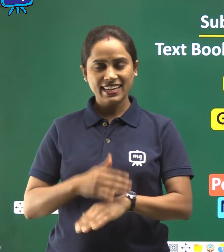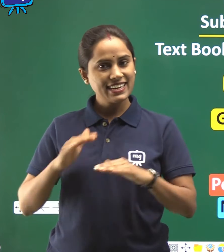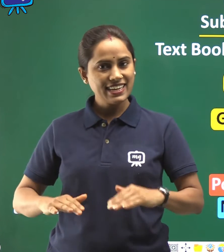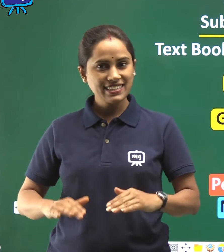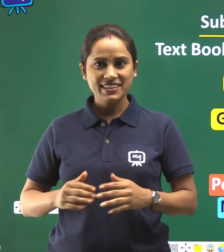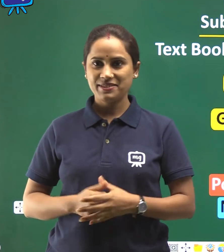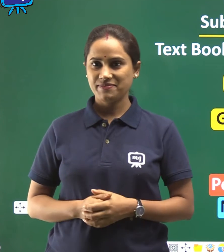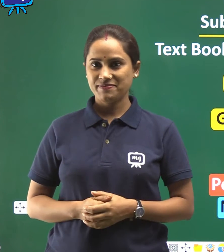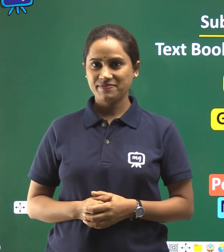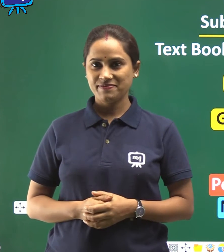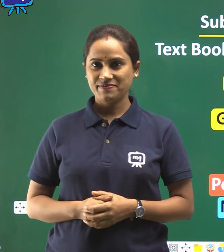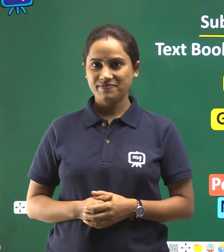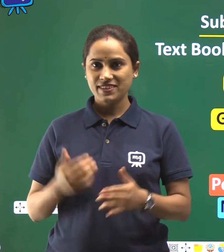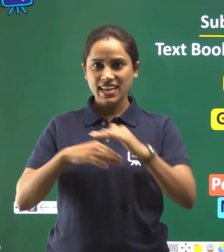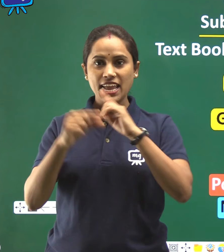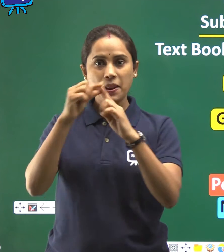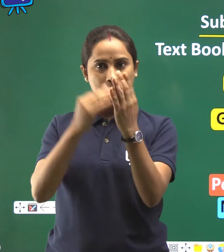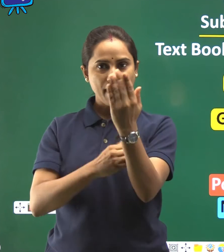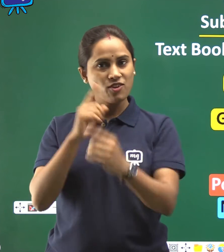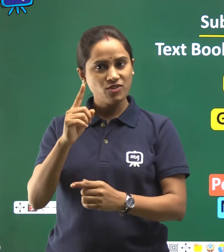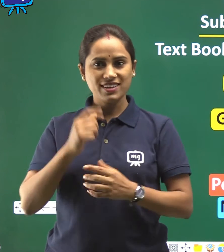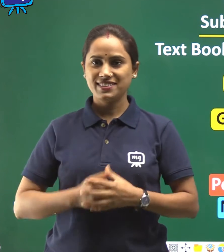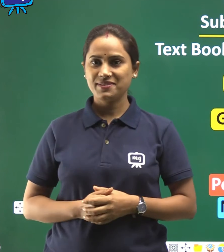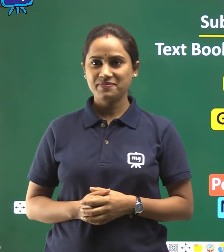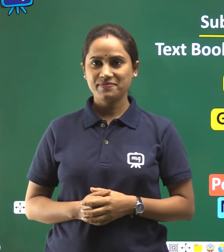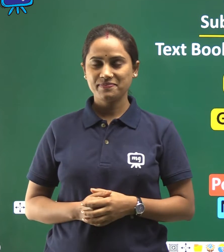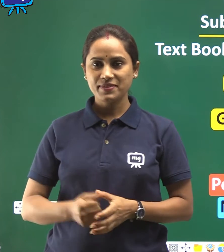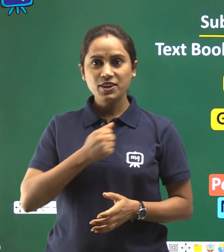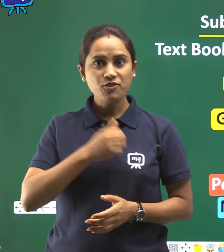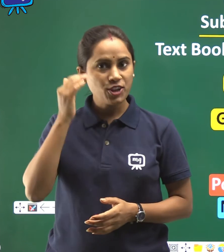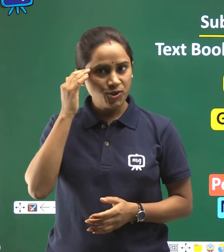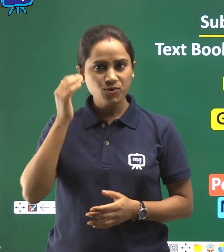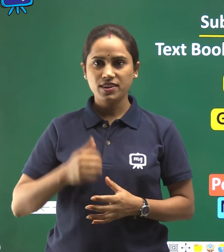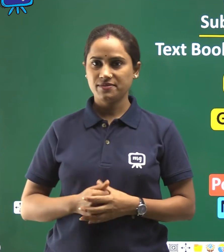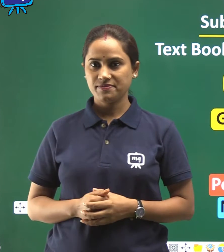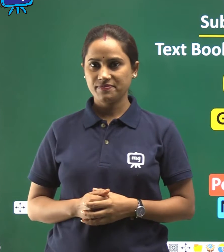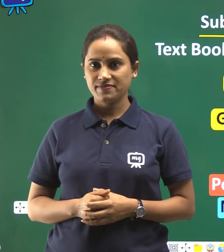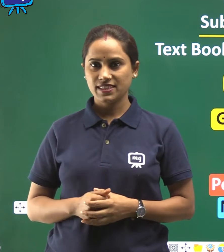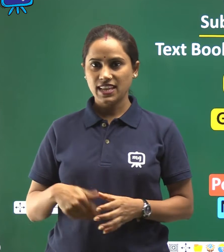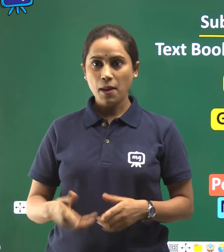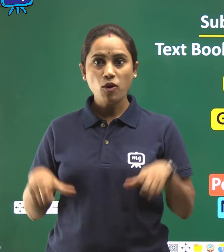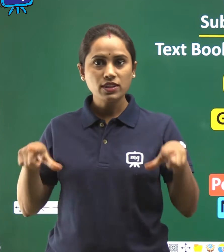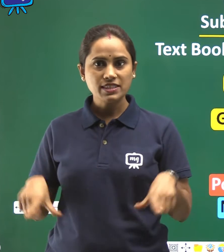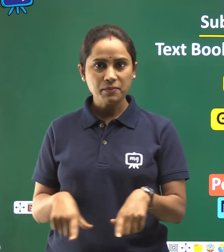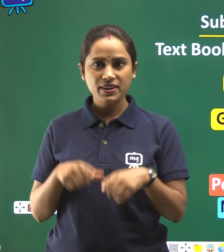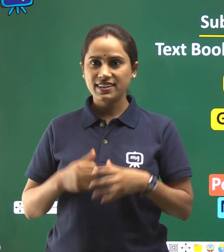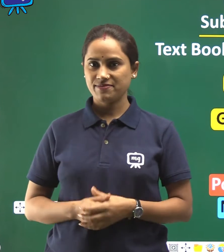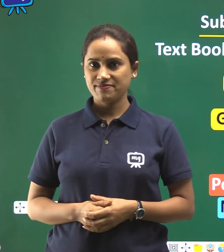Dear children, in part 1st, we knew about the